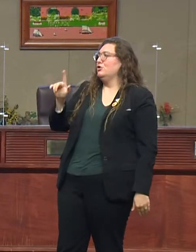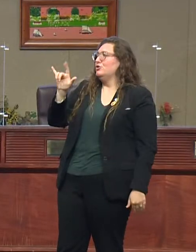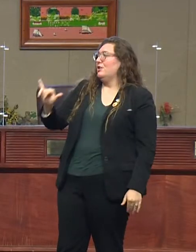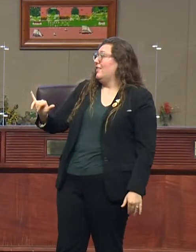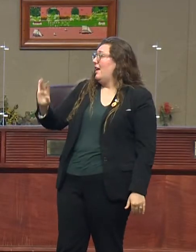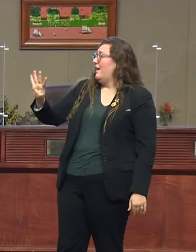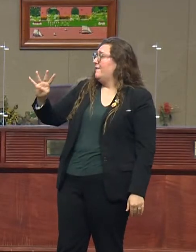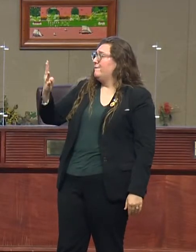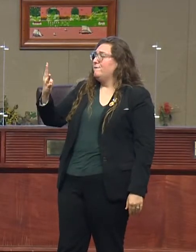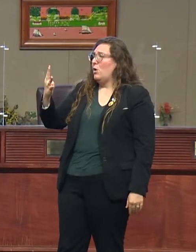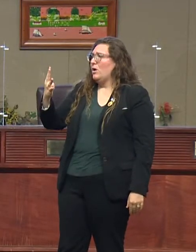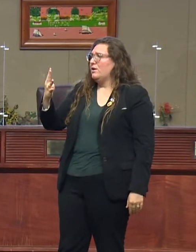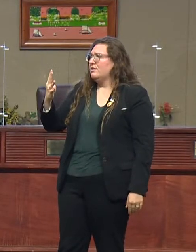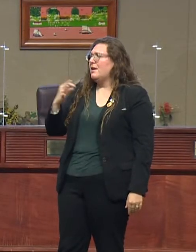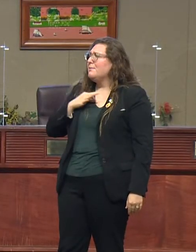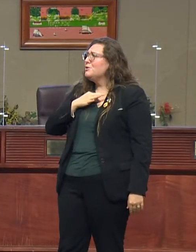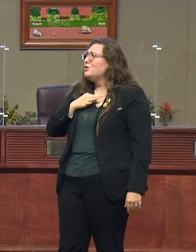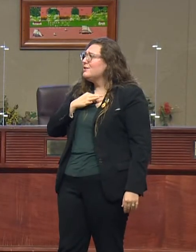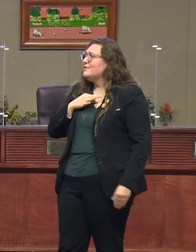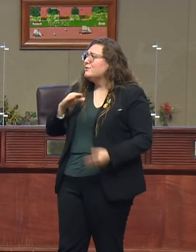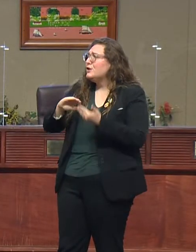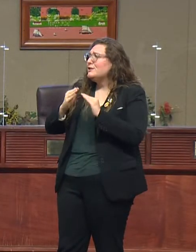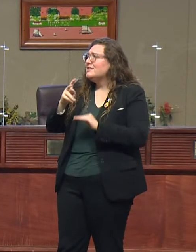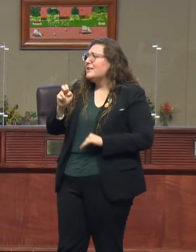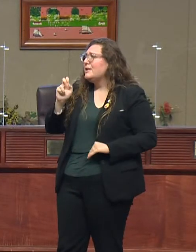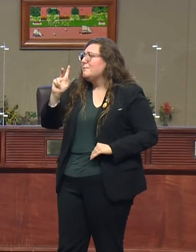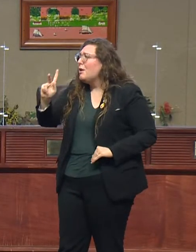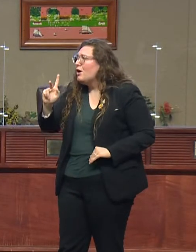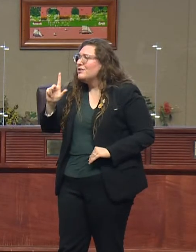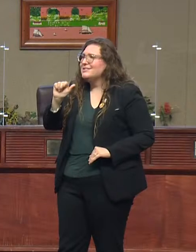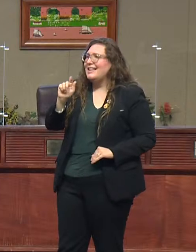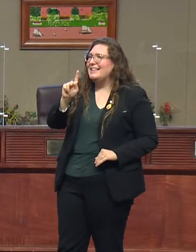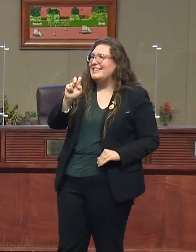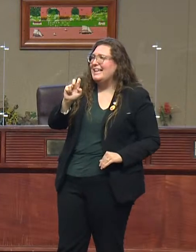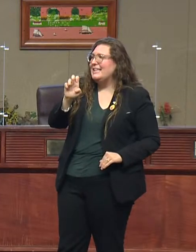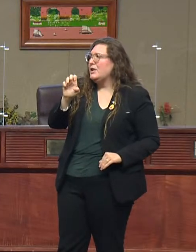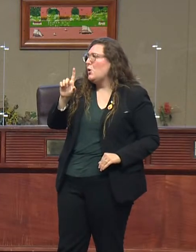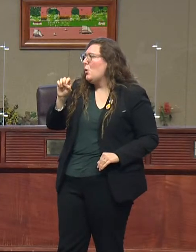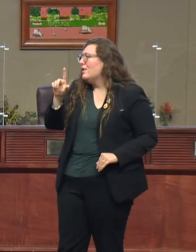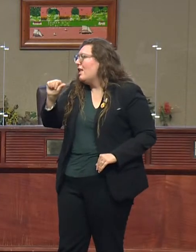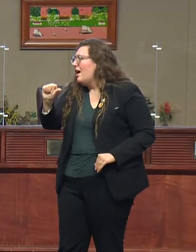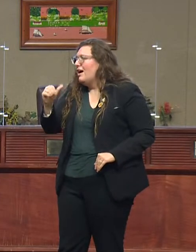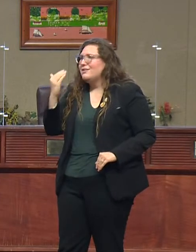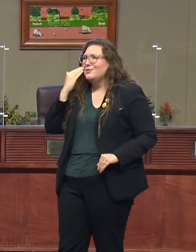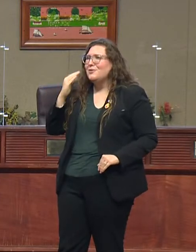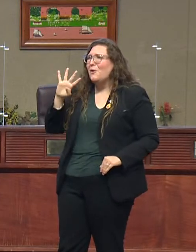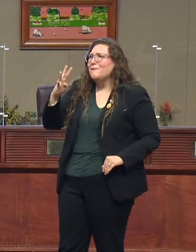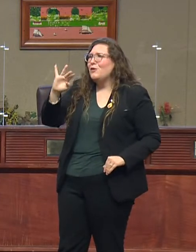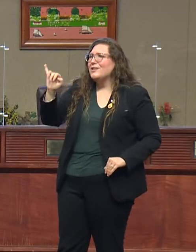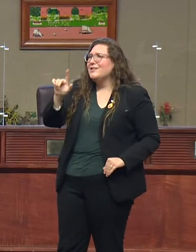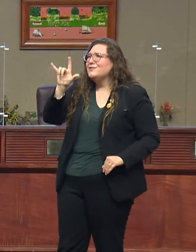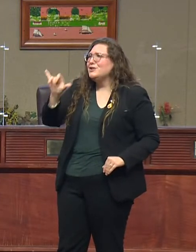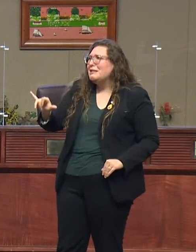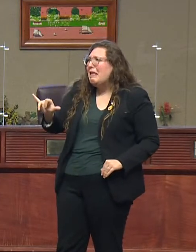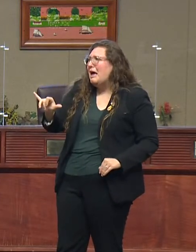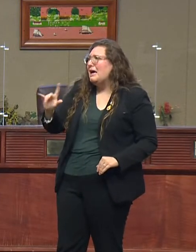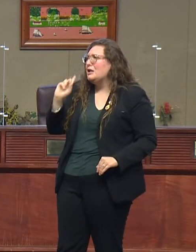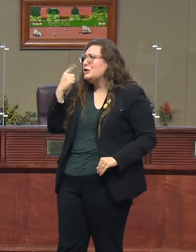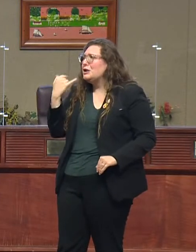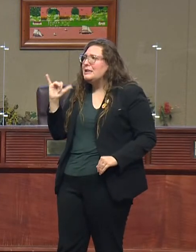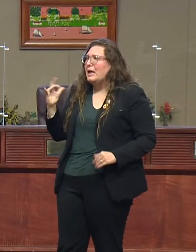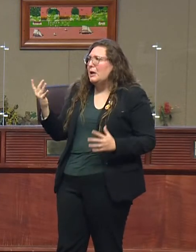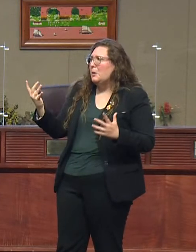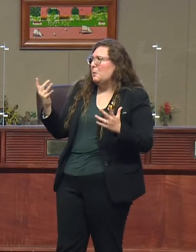increases, what city parks might look like for 4th of July, like Yola? A lot of people want to get back to what they call, a little more normal. Yeah, we haven't made